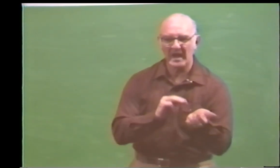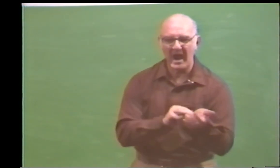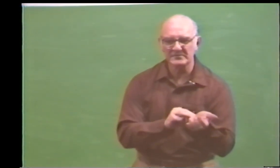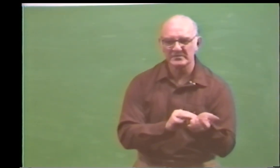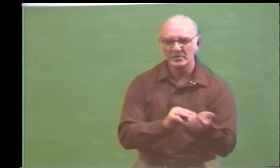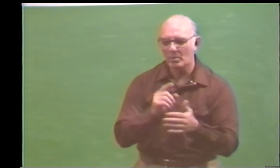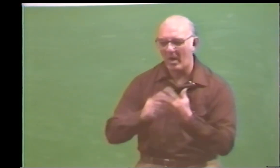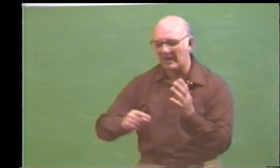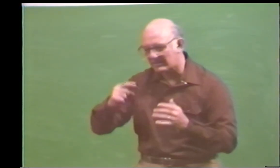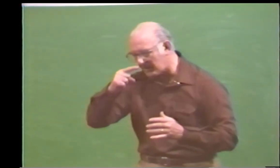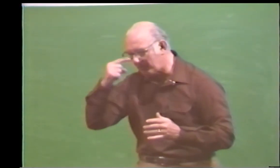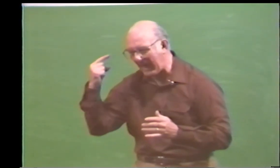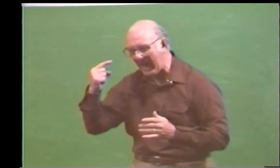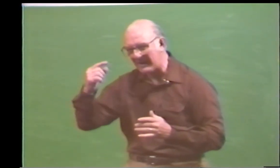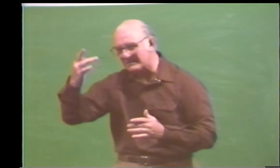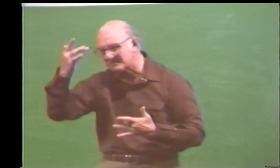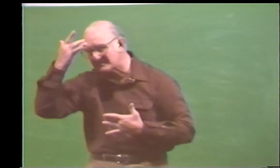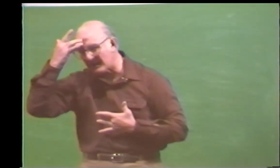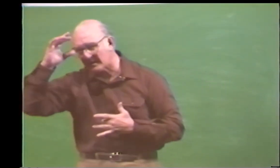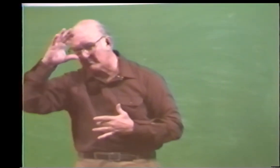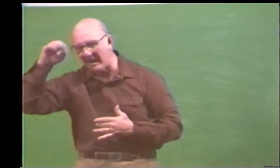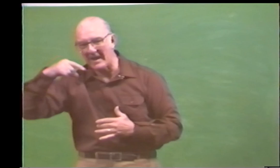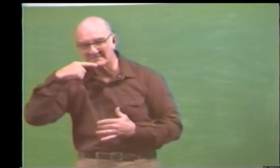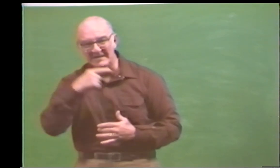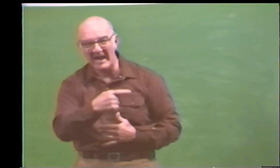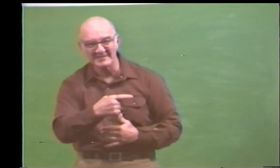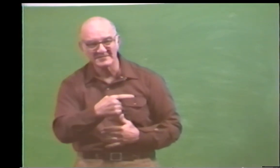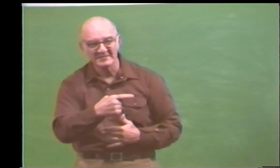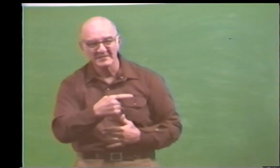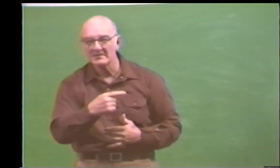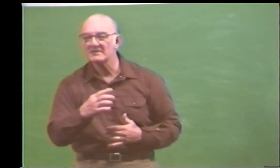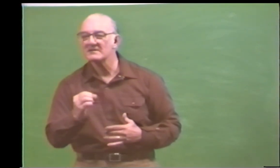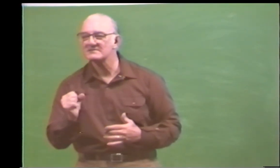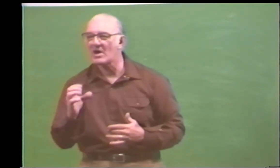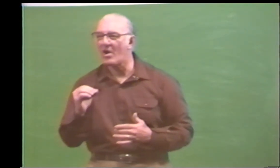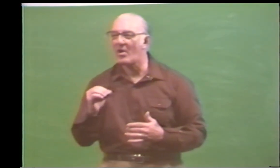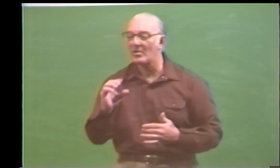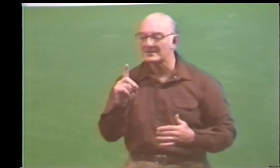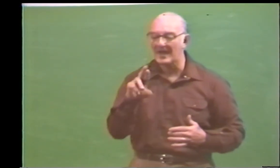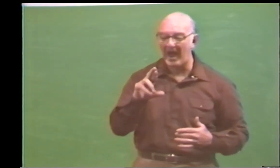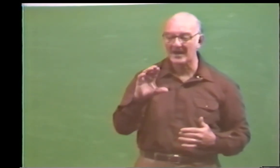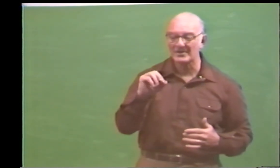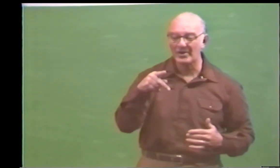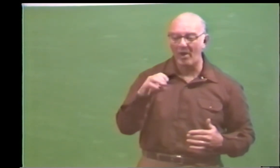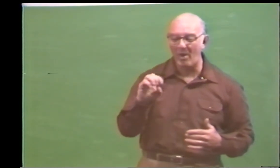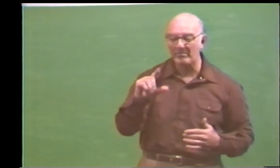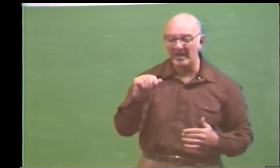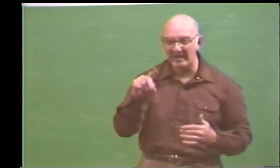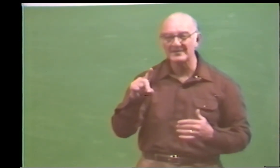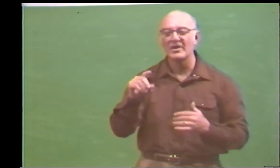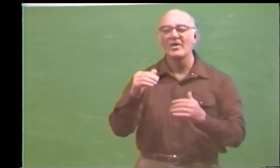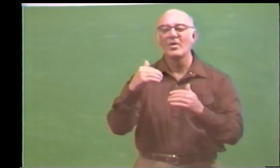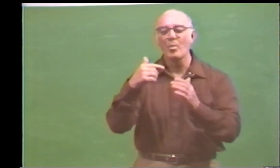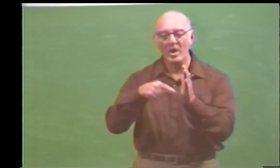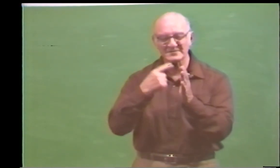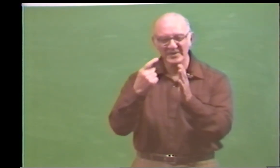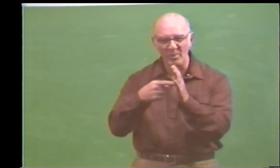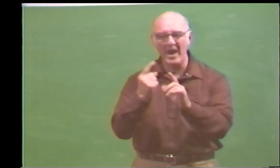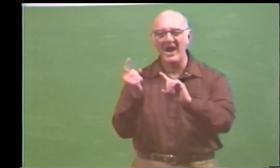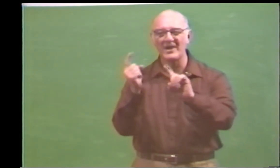doctor what the bad sick man says. So Dr. Copeland once in a while